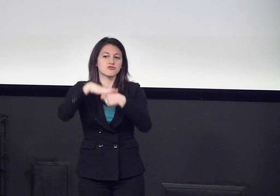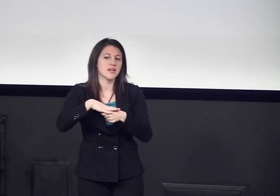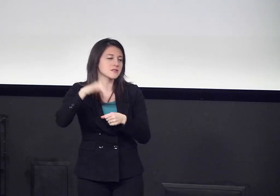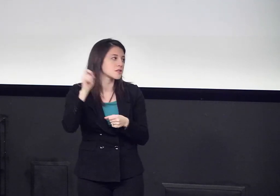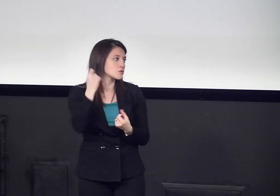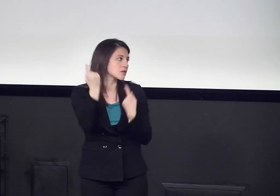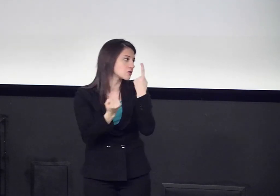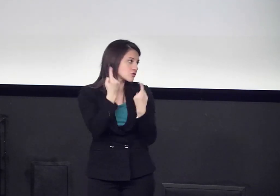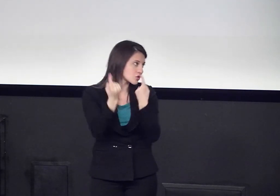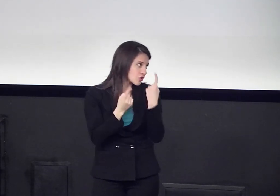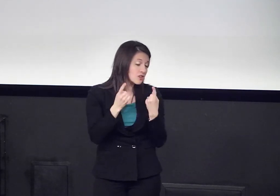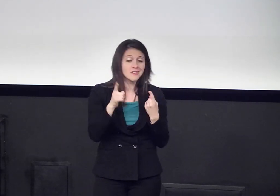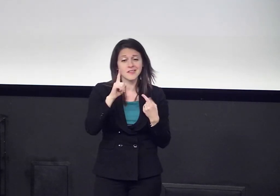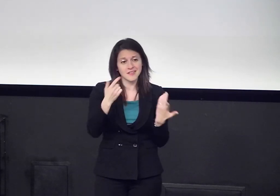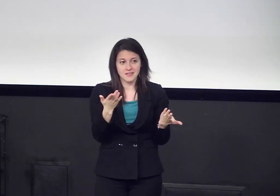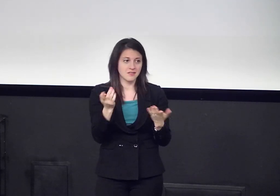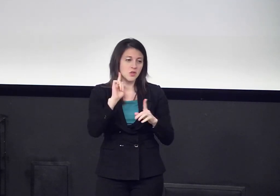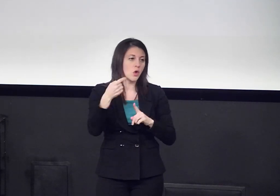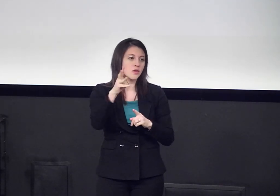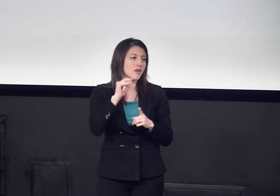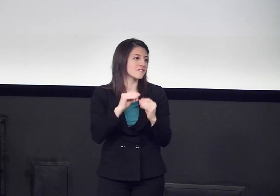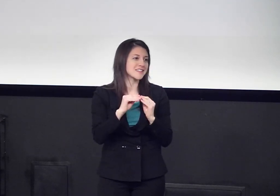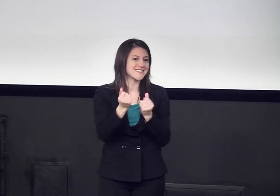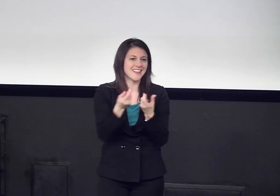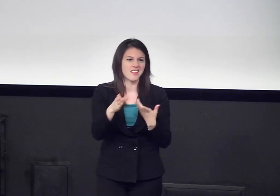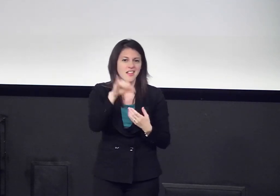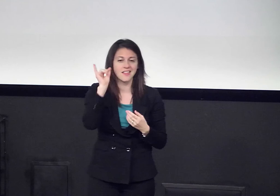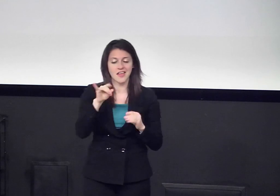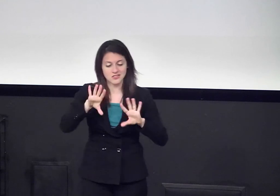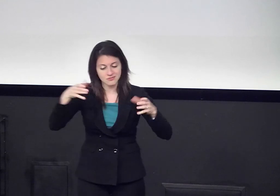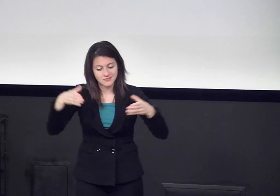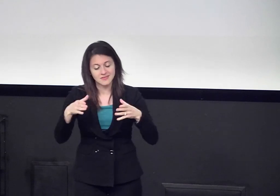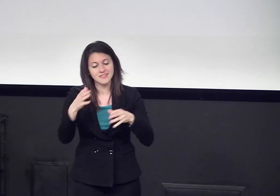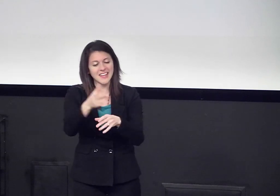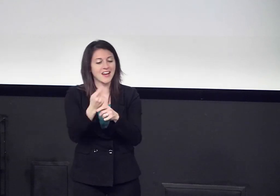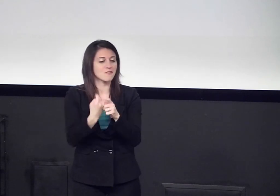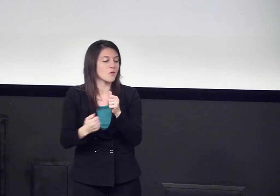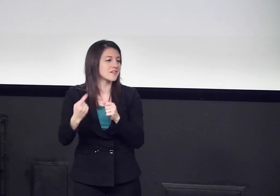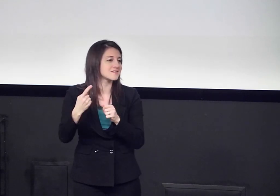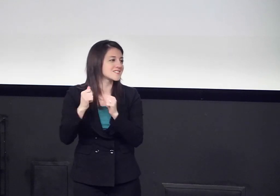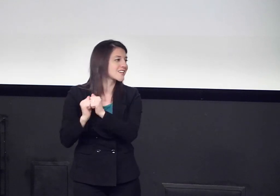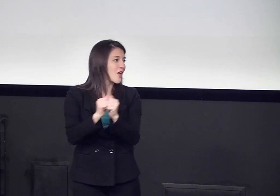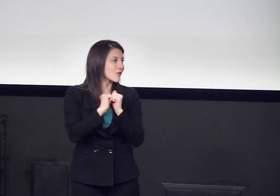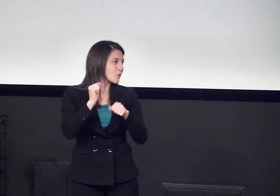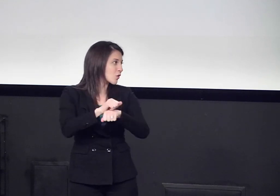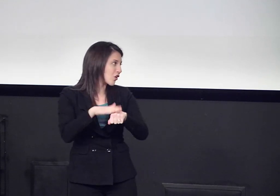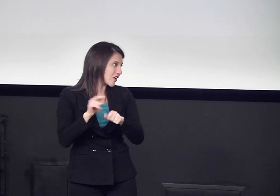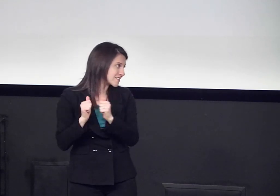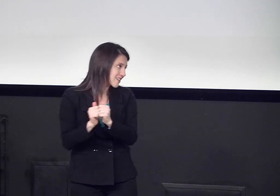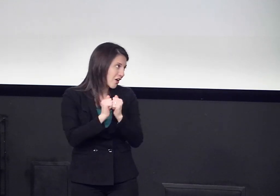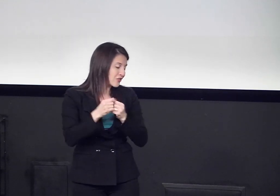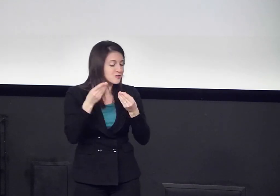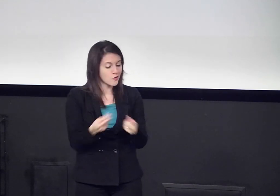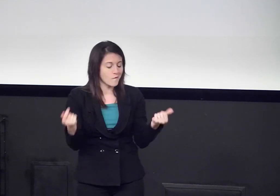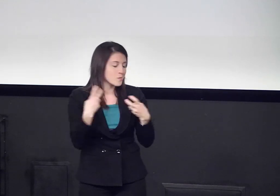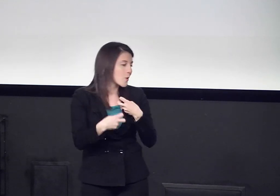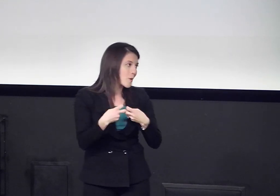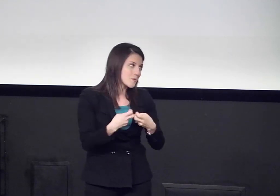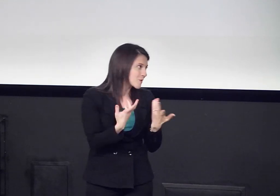by interpreters that aren't necessarily competent in order to interpret their phone calls. So I think, again, we need to work